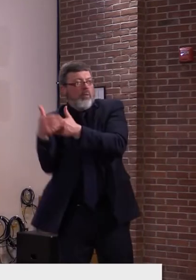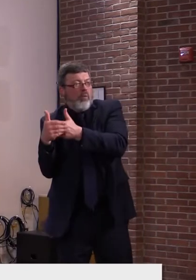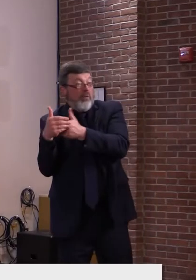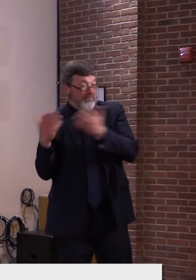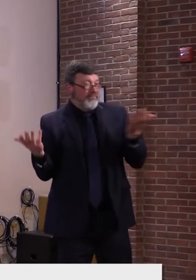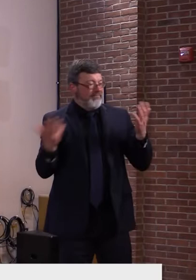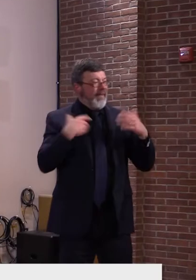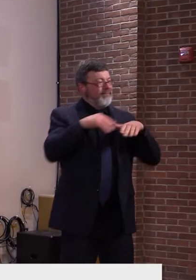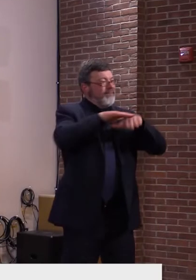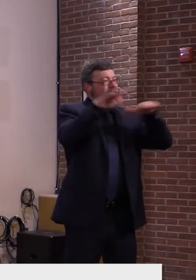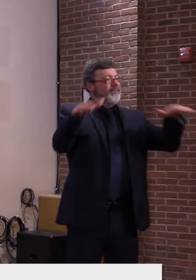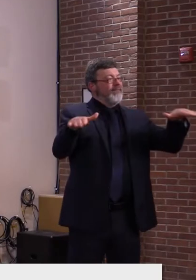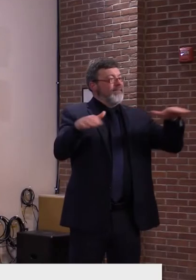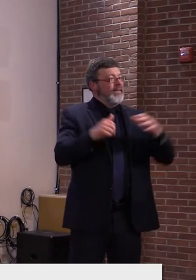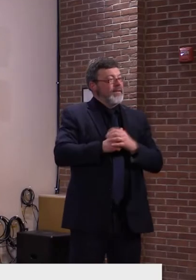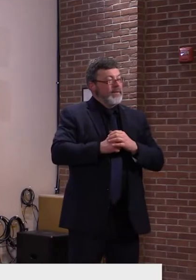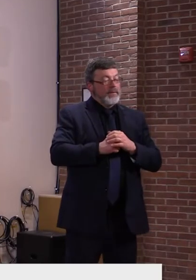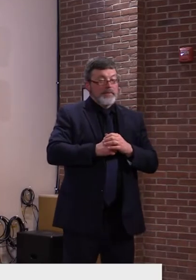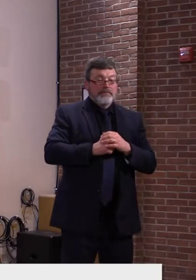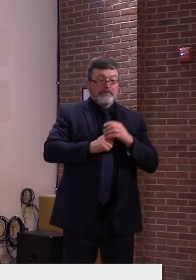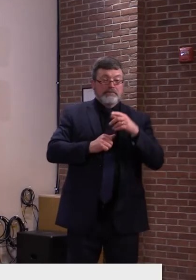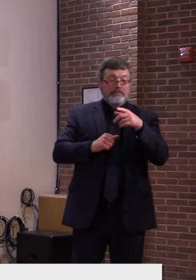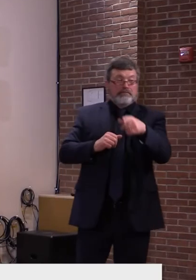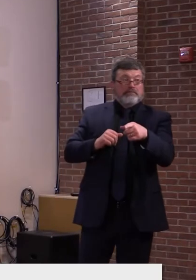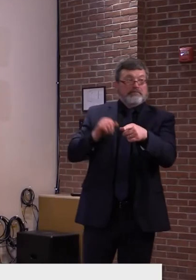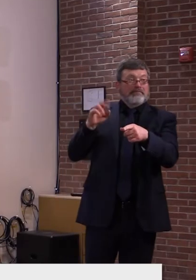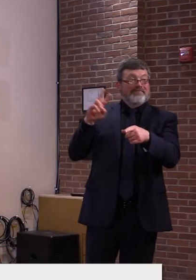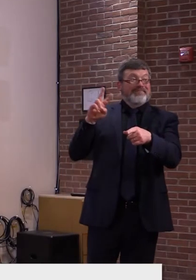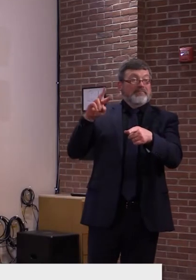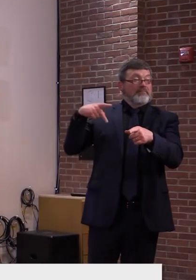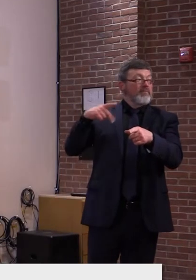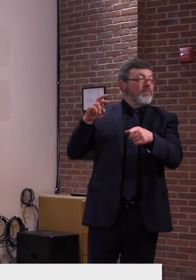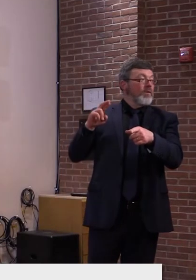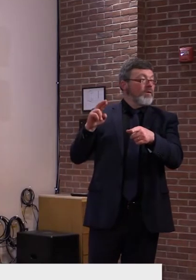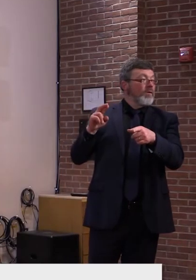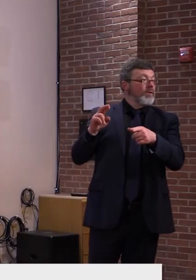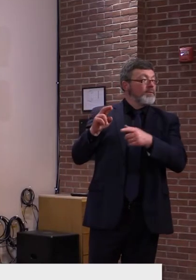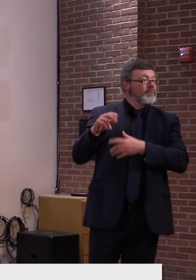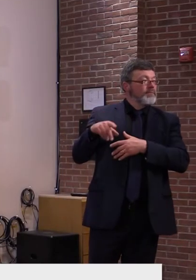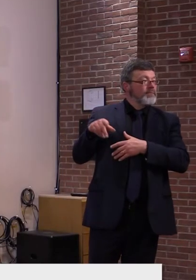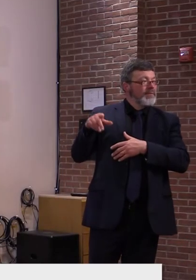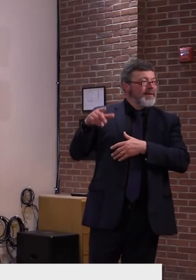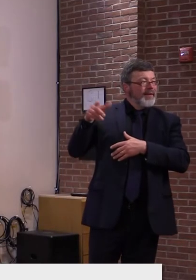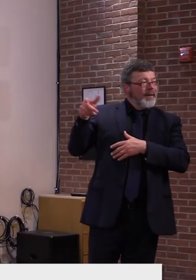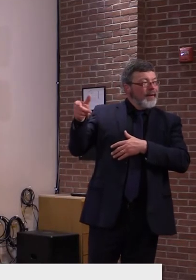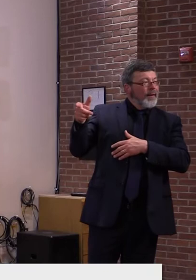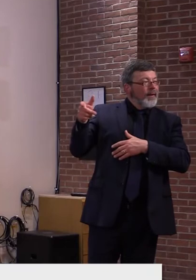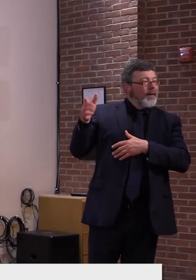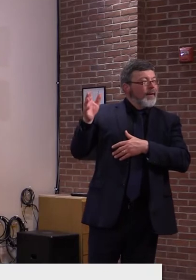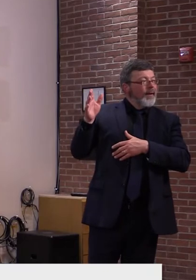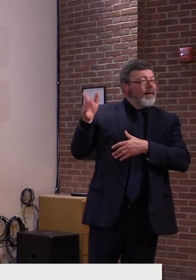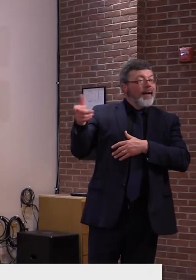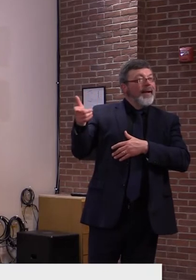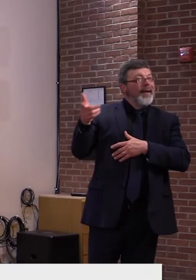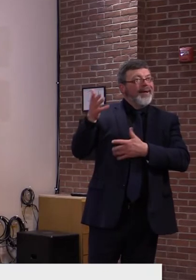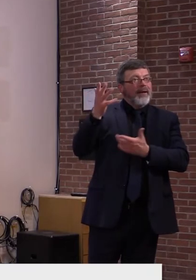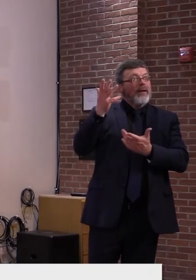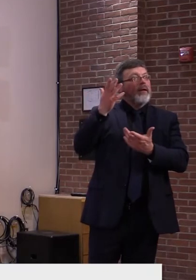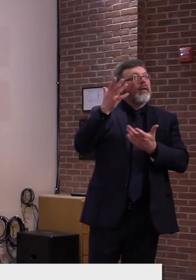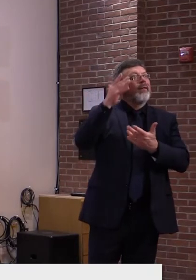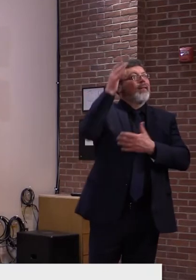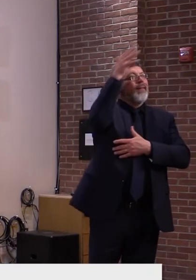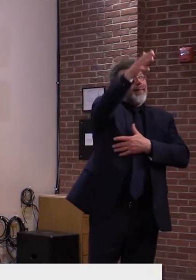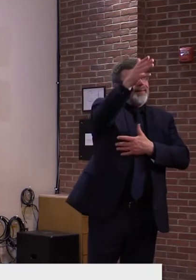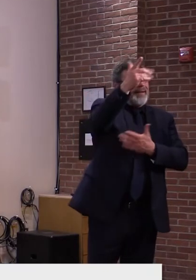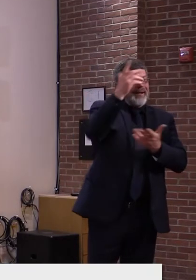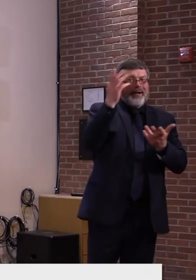analysis at this stage of what would happen going forward if you offered employees the choice. Would it be feasible to undertake